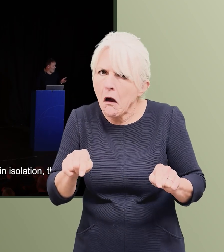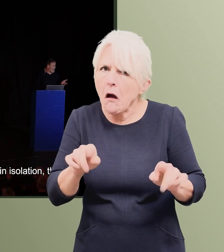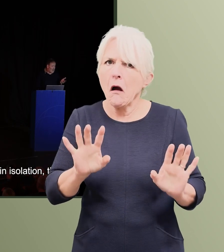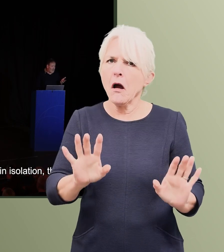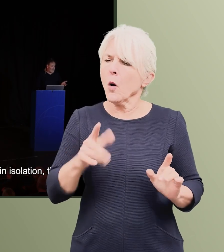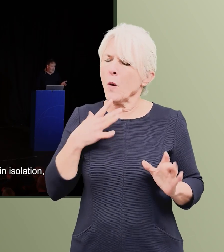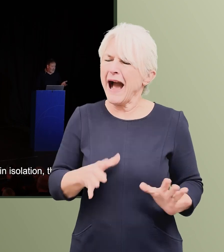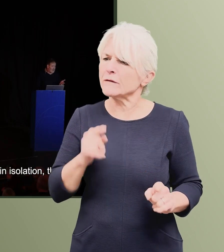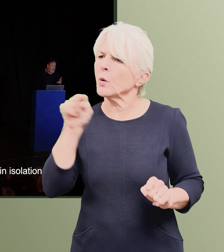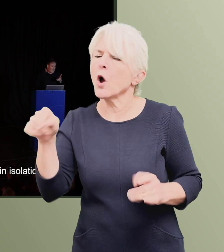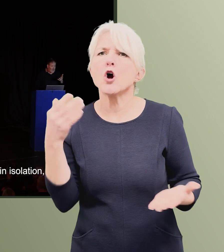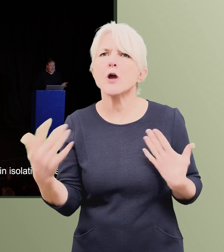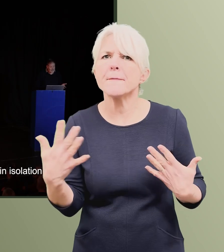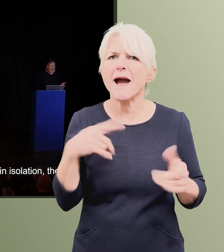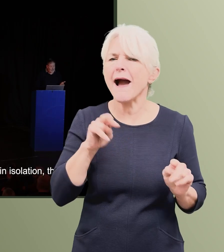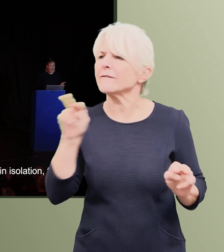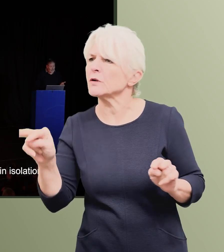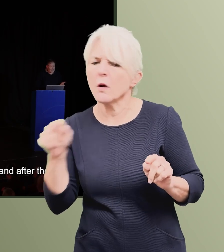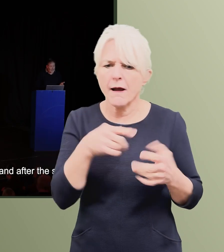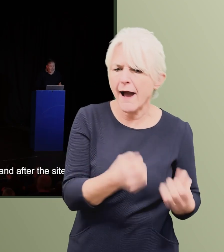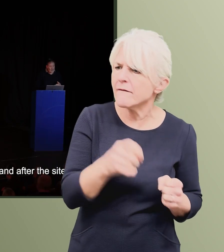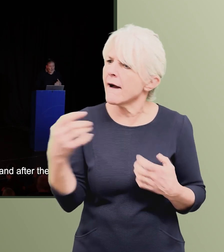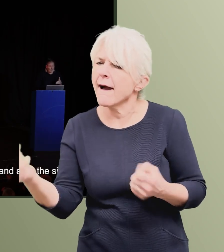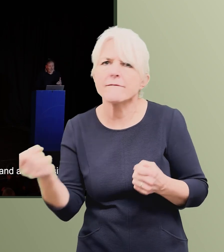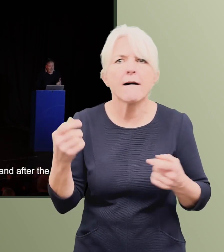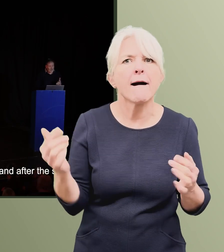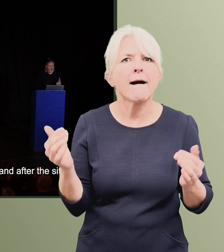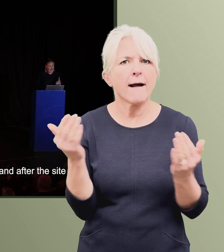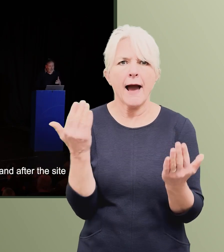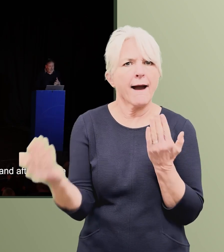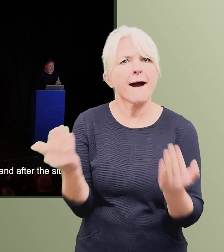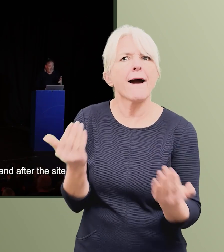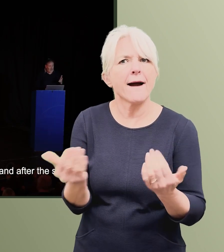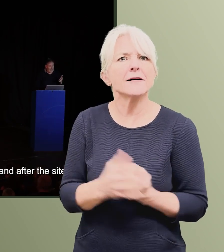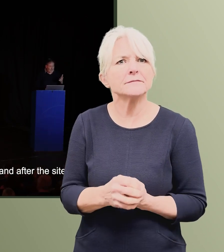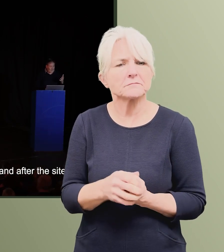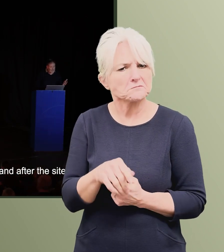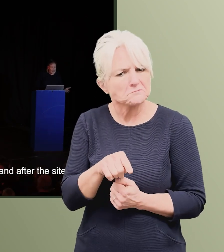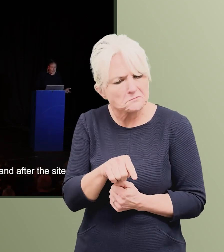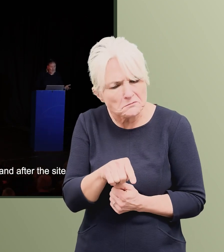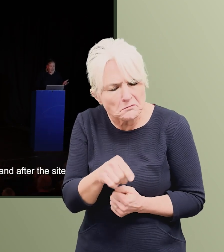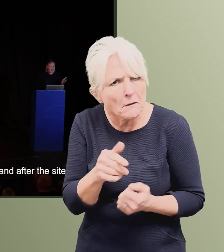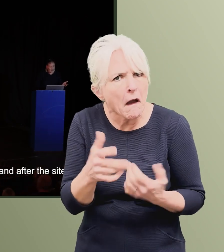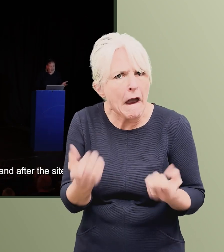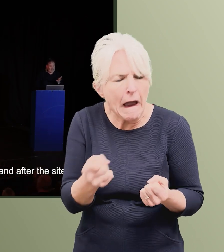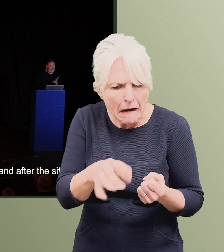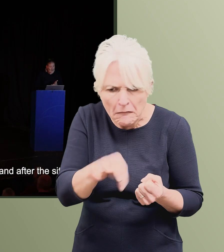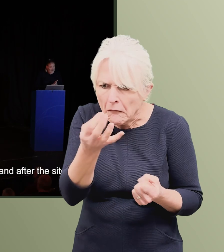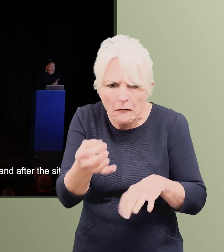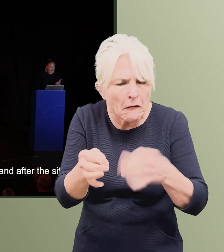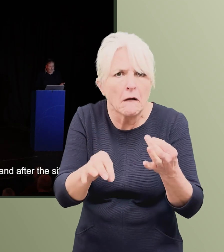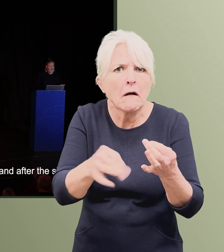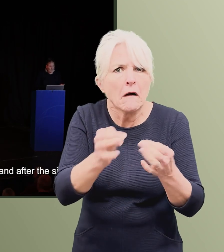at in isolation. There are other things going on there which are clearly happening before, during,